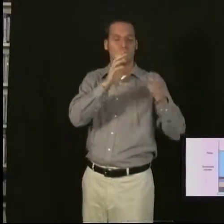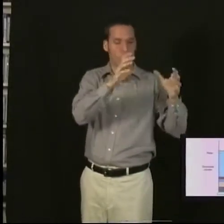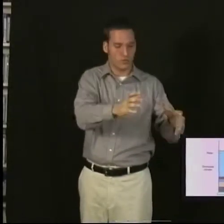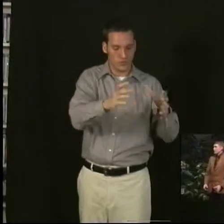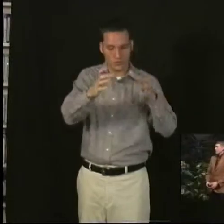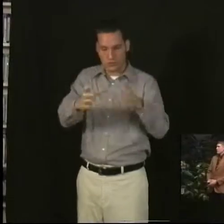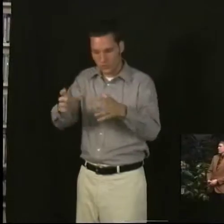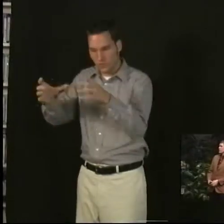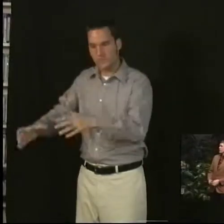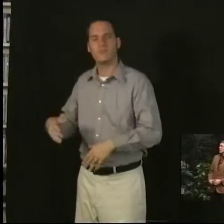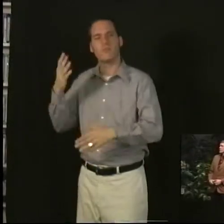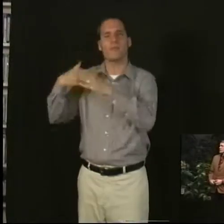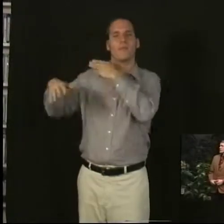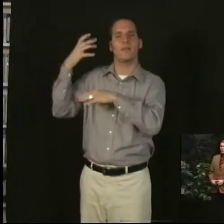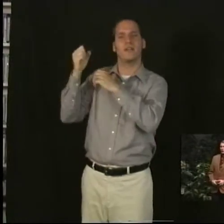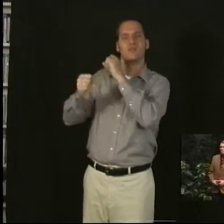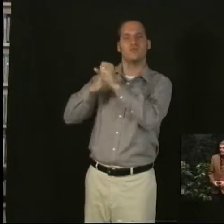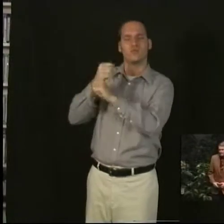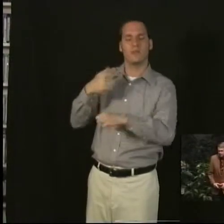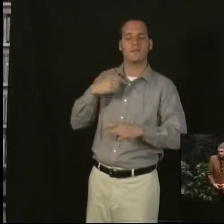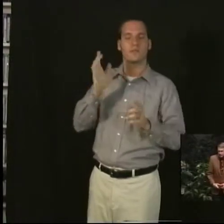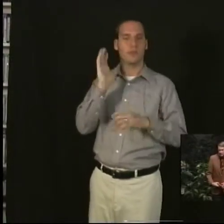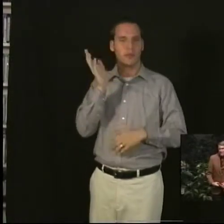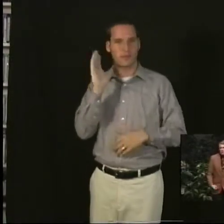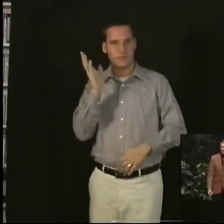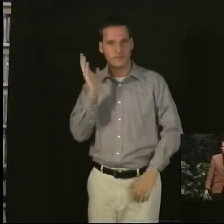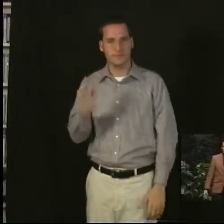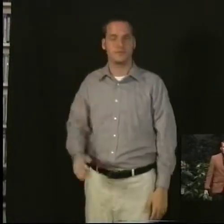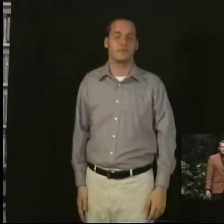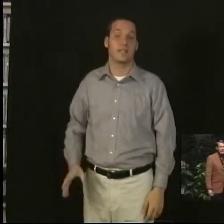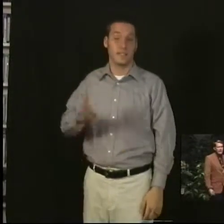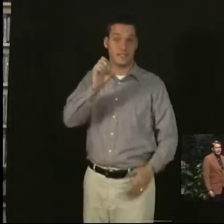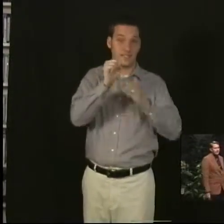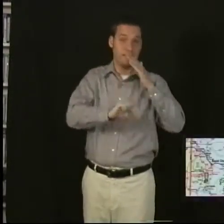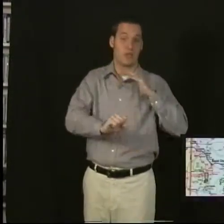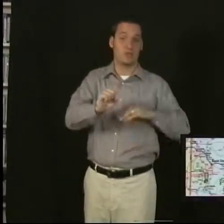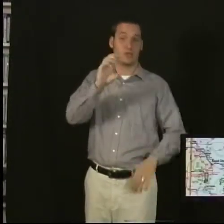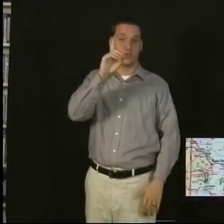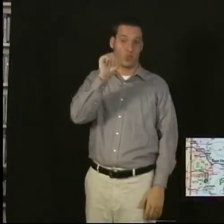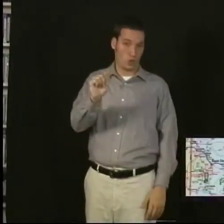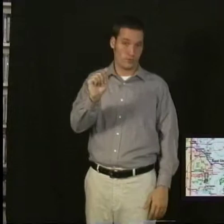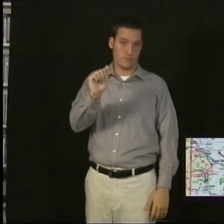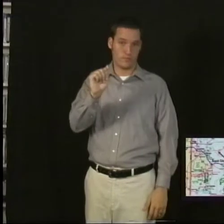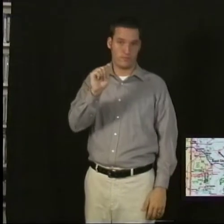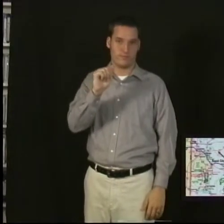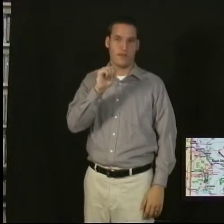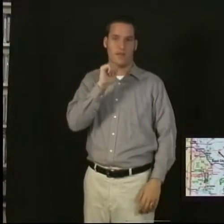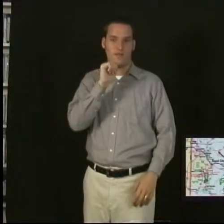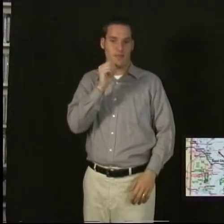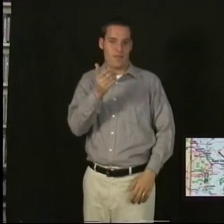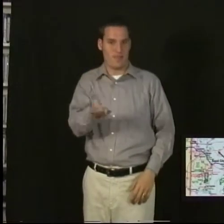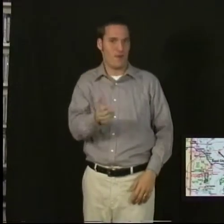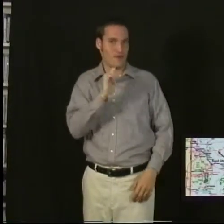Many years ago, I was speaking in Union Center, South Dakota. Union Center is right there. It's not even on the